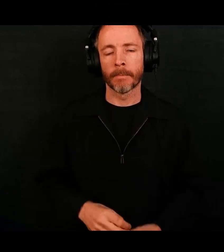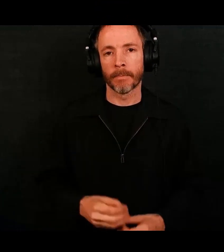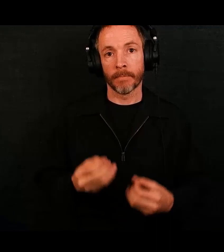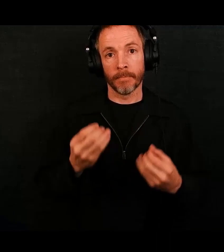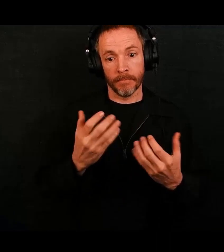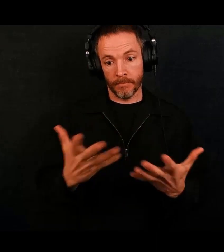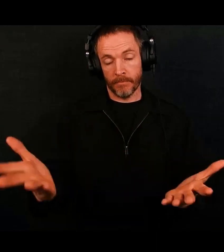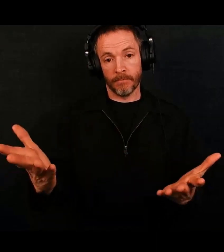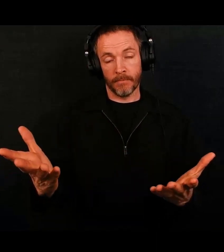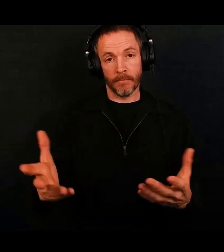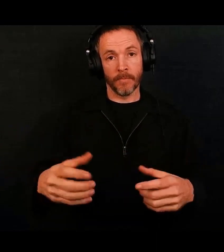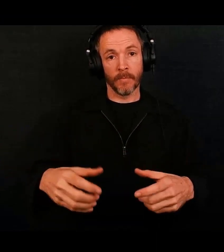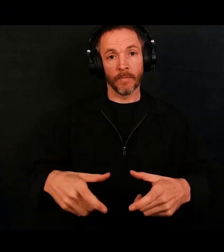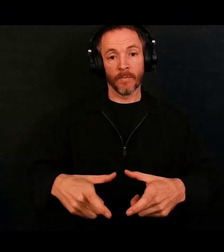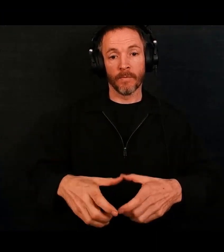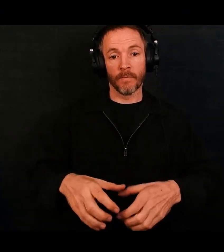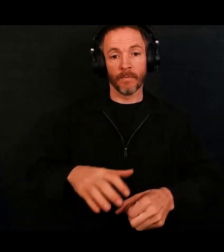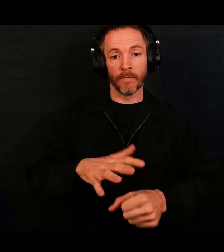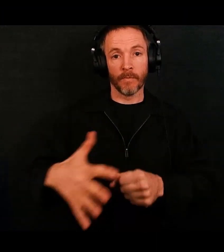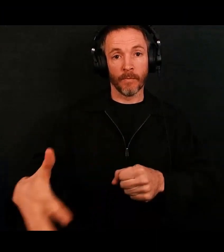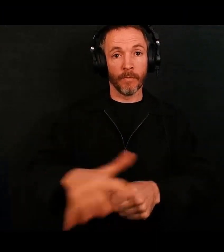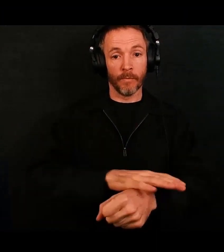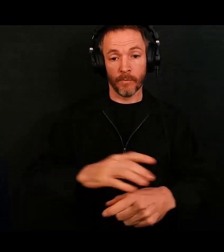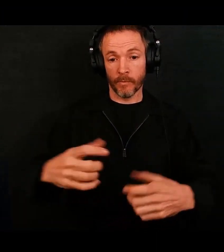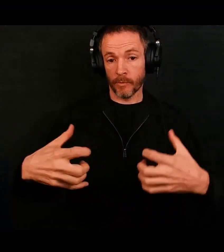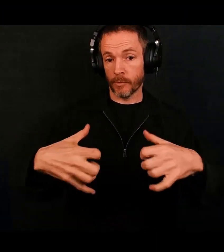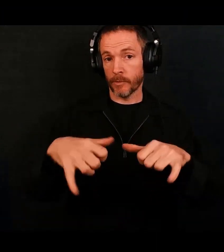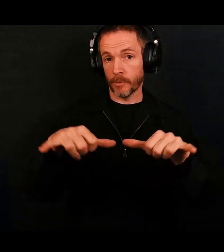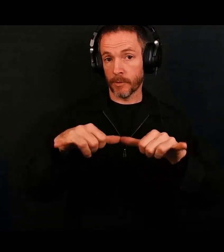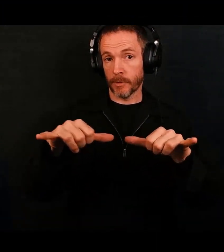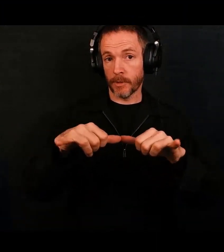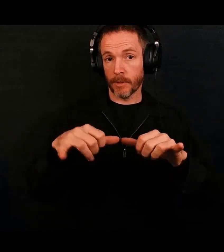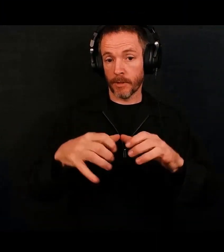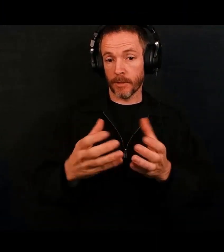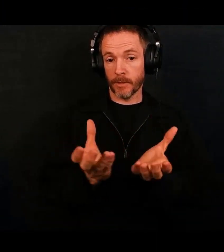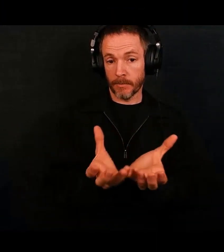Behold, the full-size pan with a drain put into it.